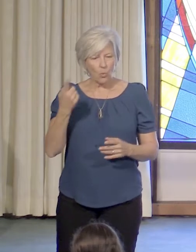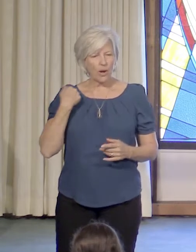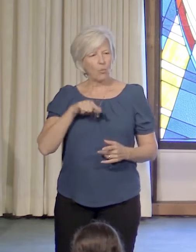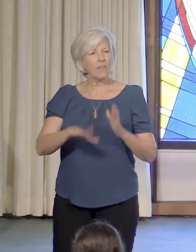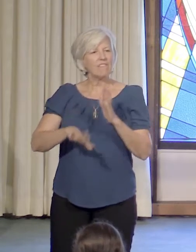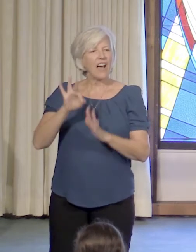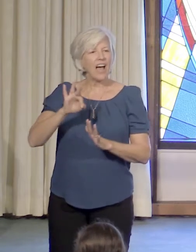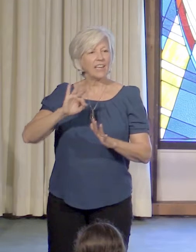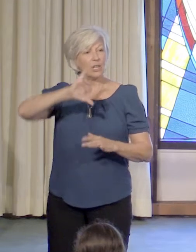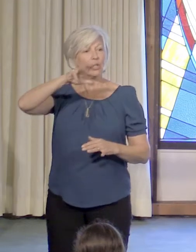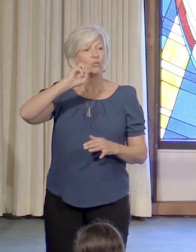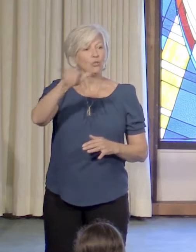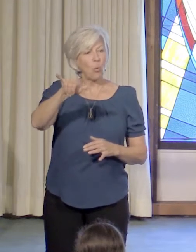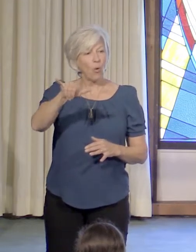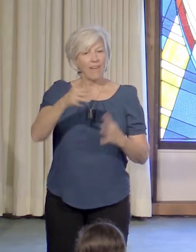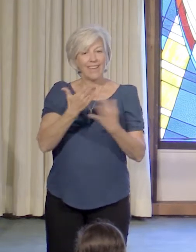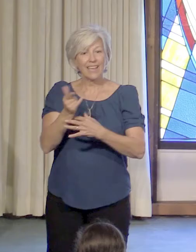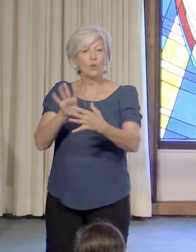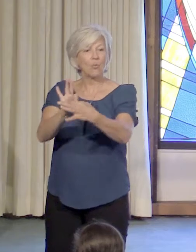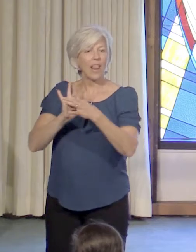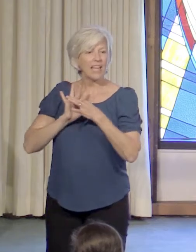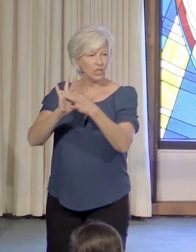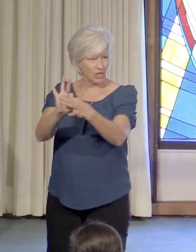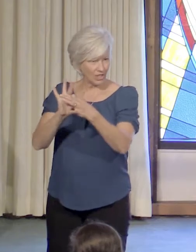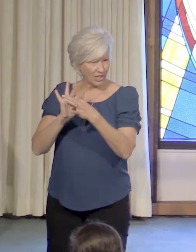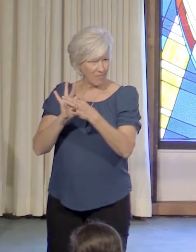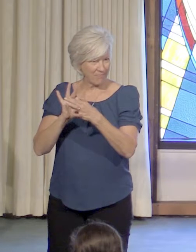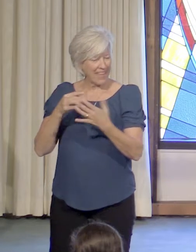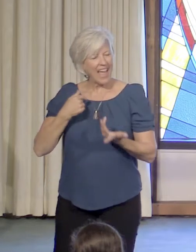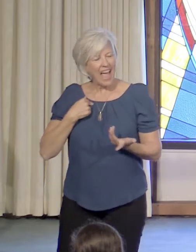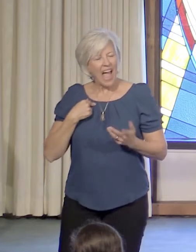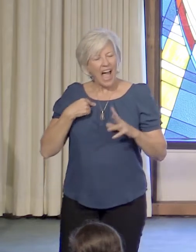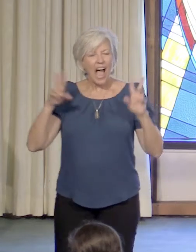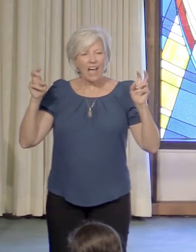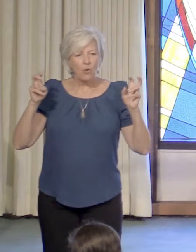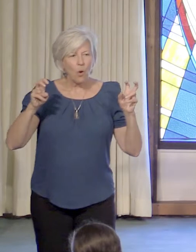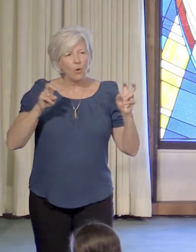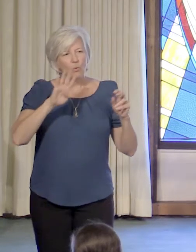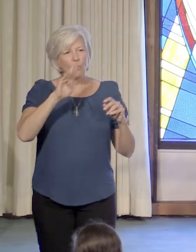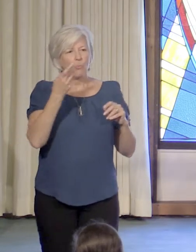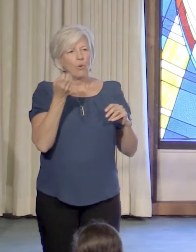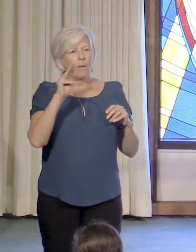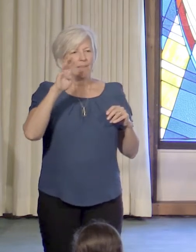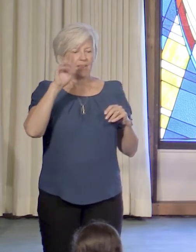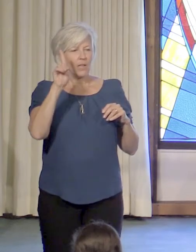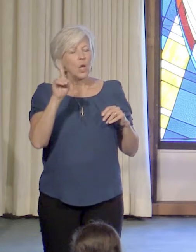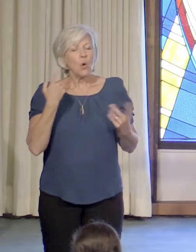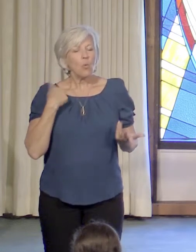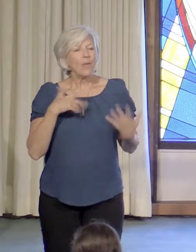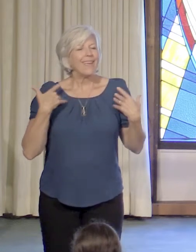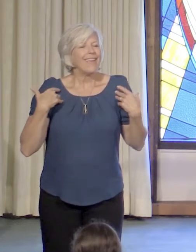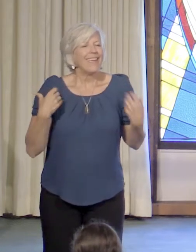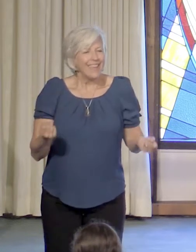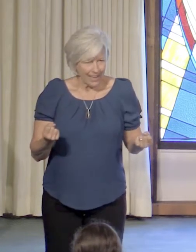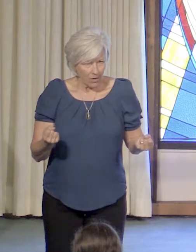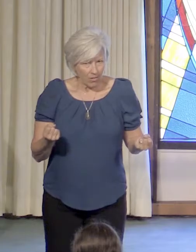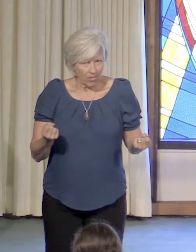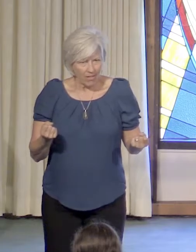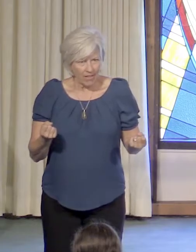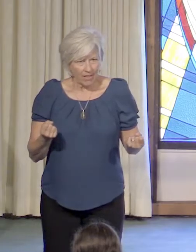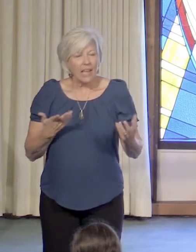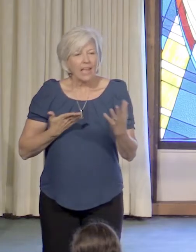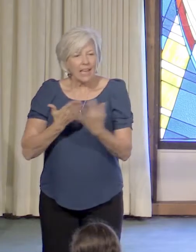I again and again, I quote Robert Brummett when he said in class one day, we heal in relationship because we are wounded in